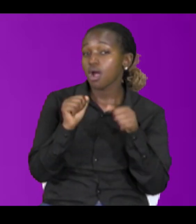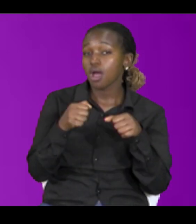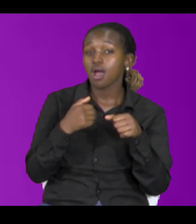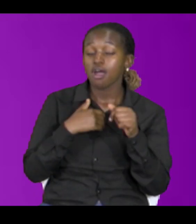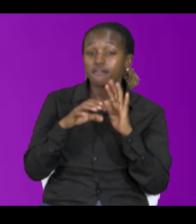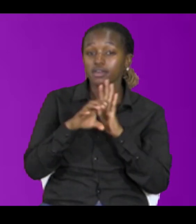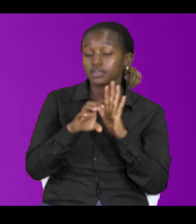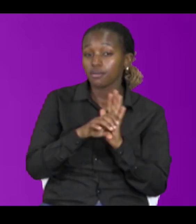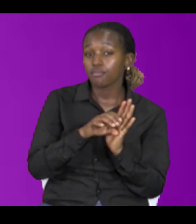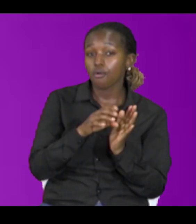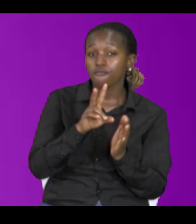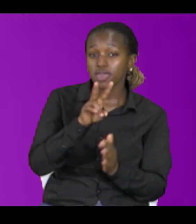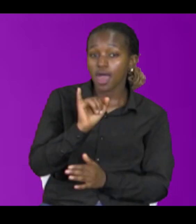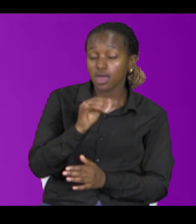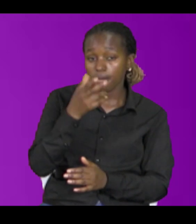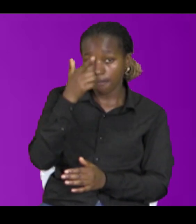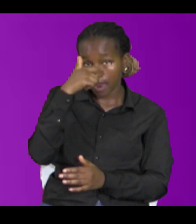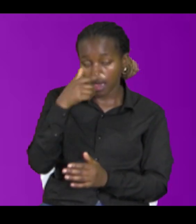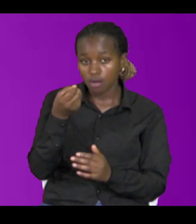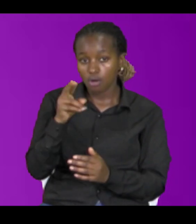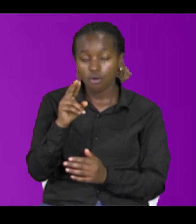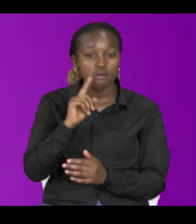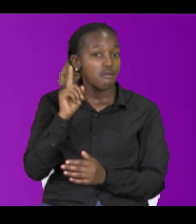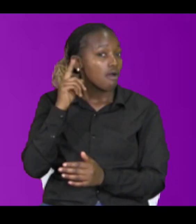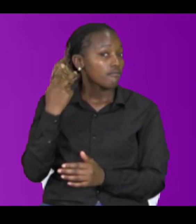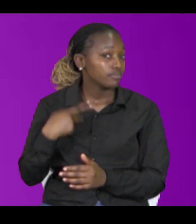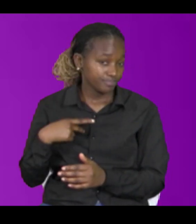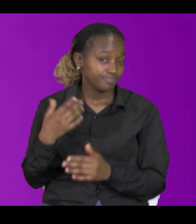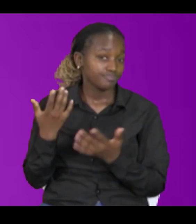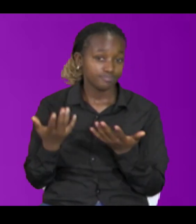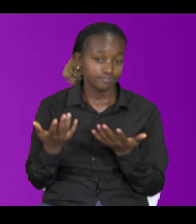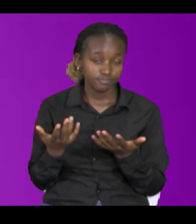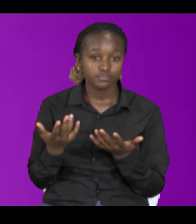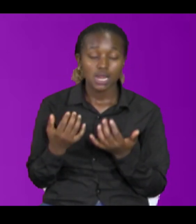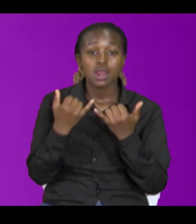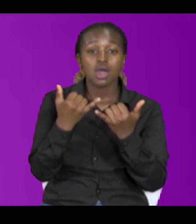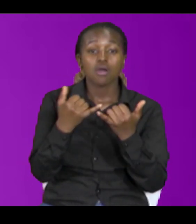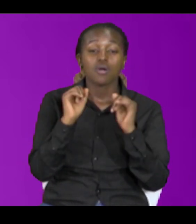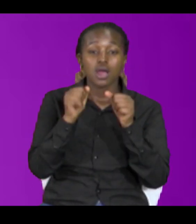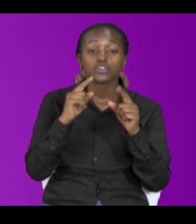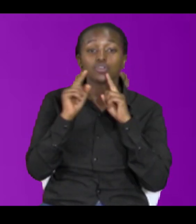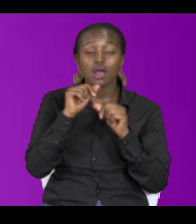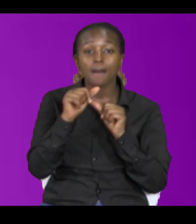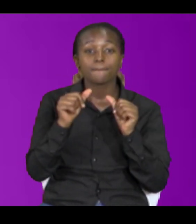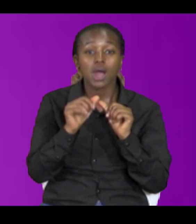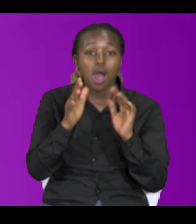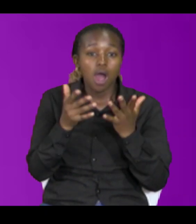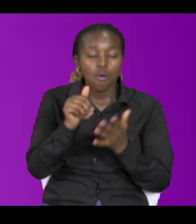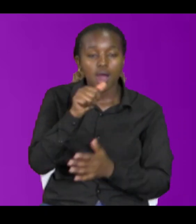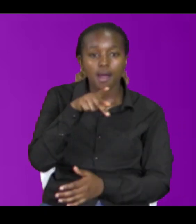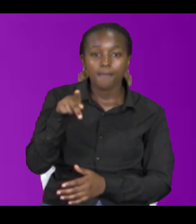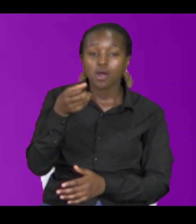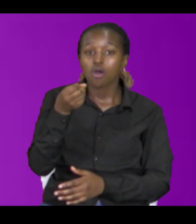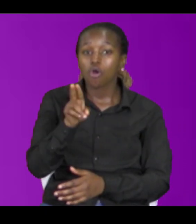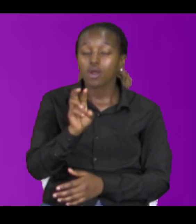or an institution decides that we need to come up with an app or a